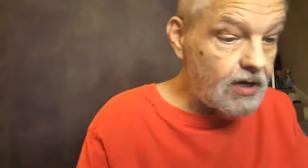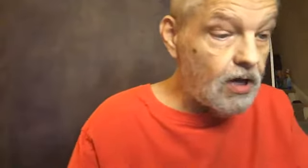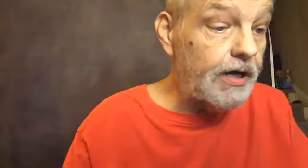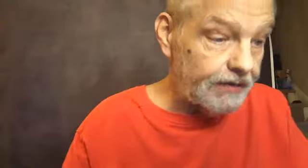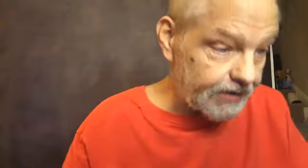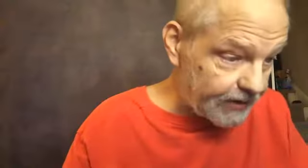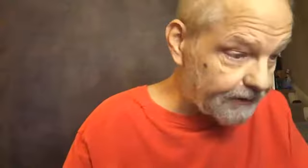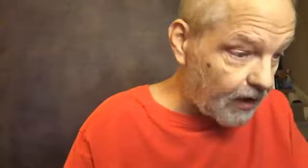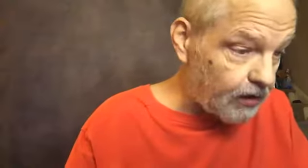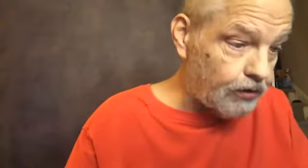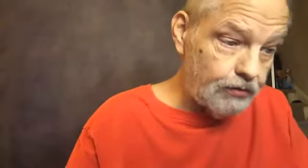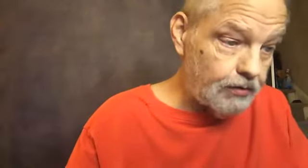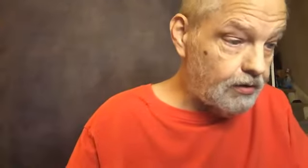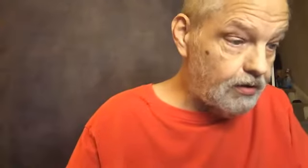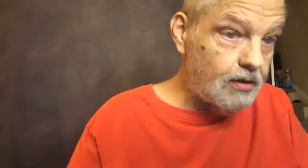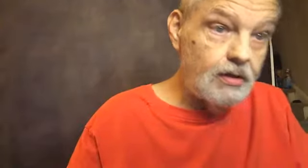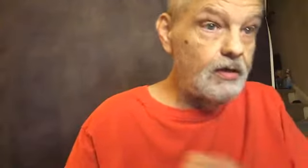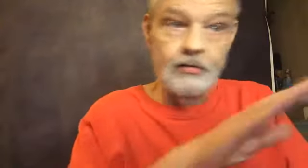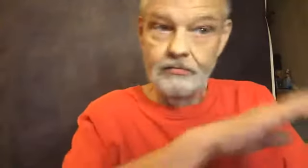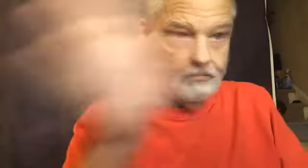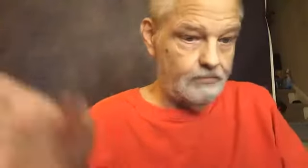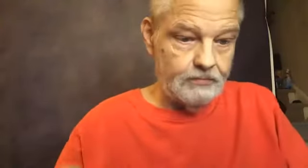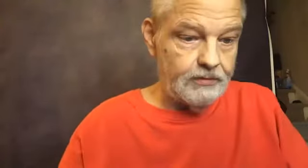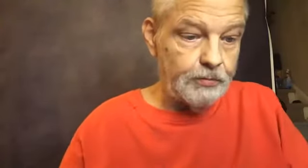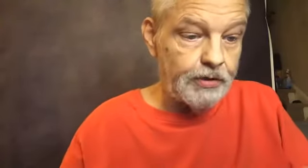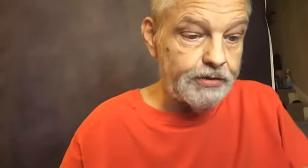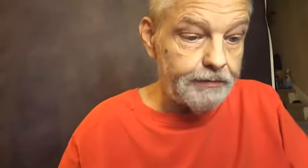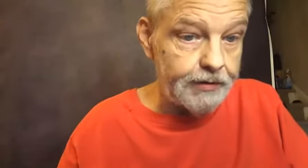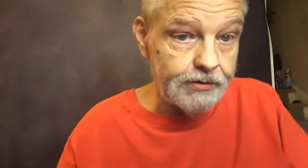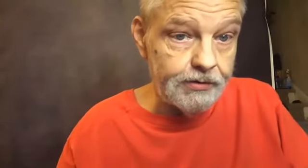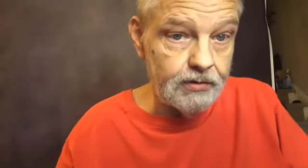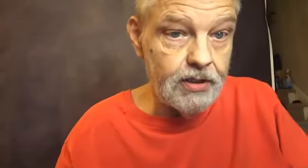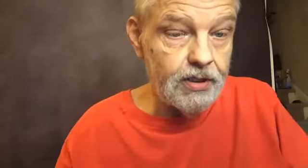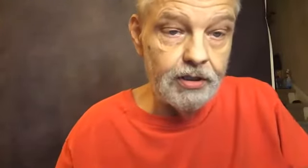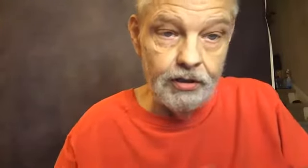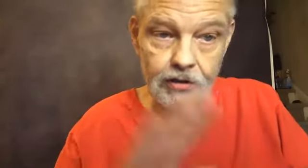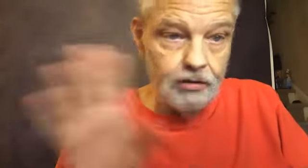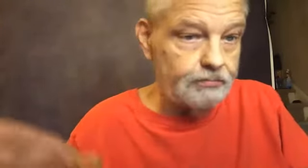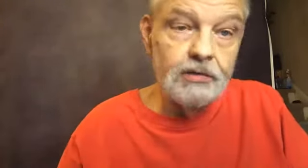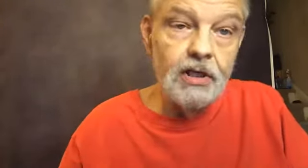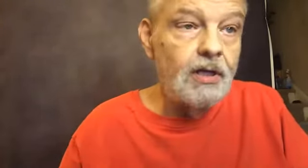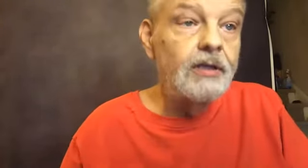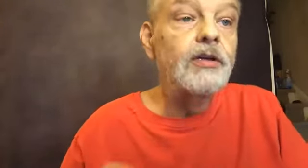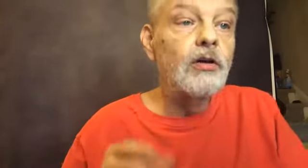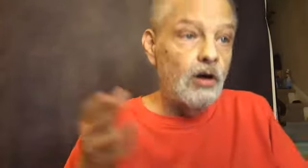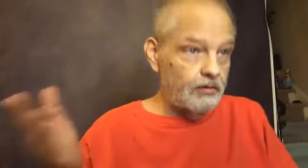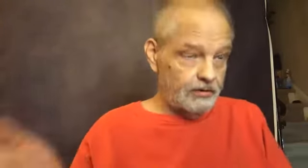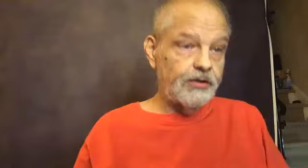Okay, the states follow the post office. There are